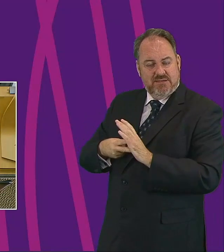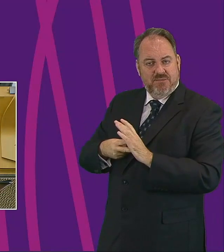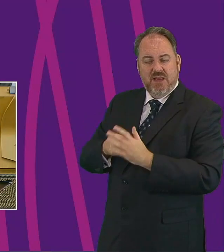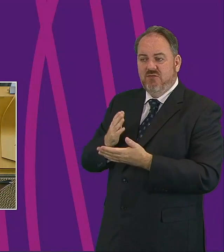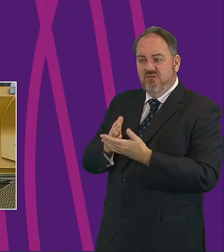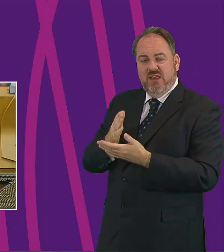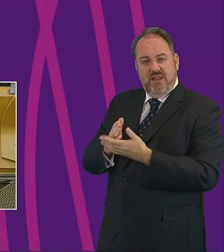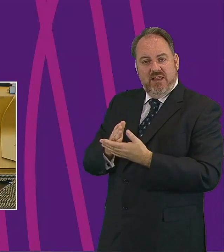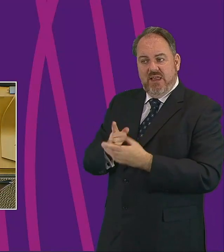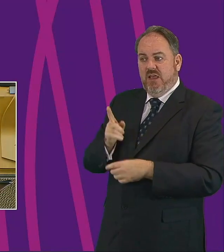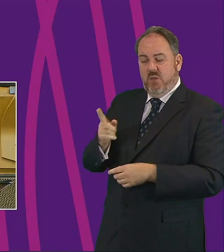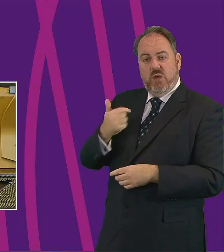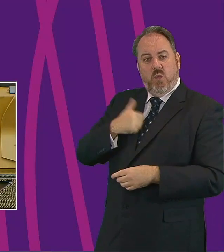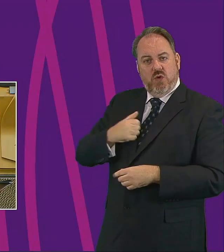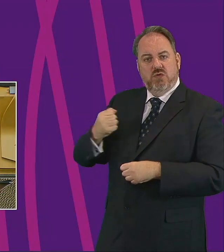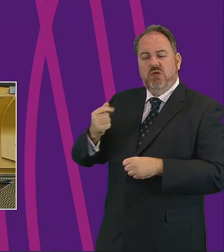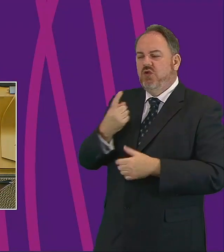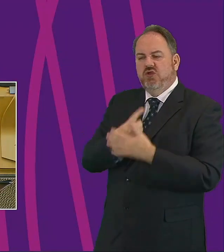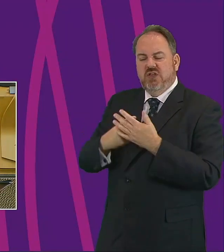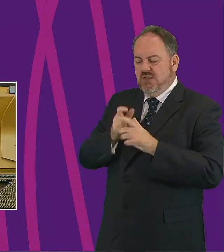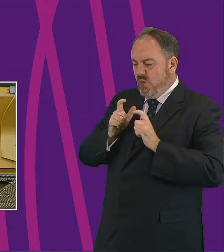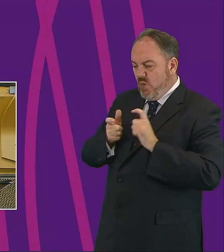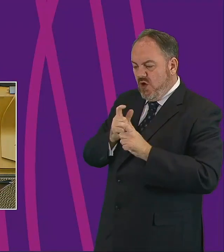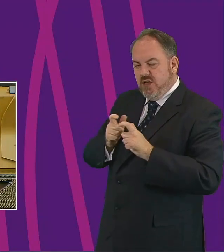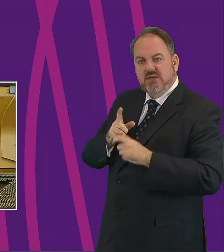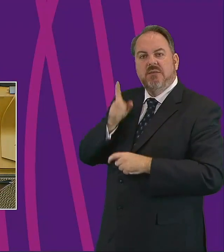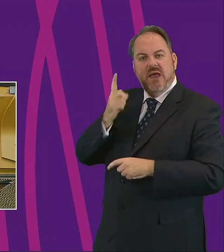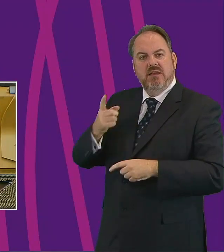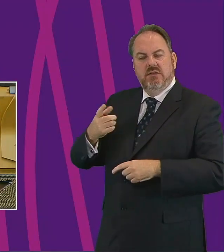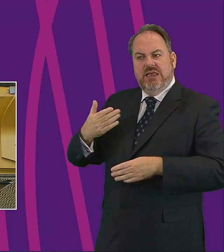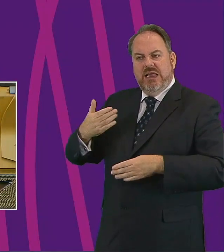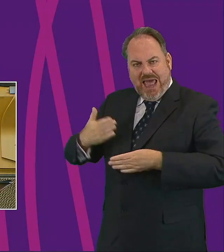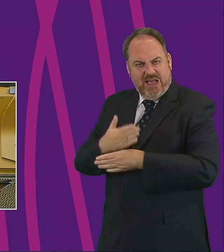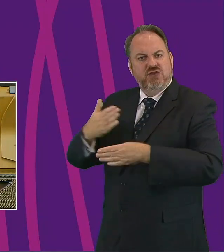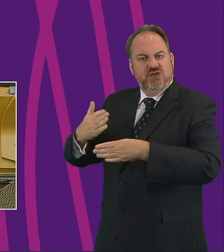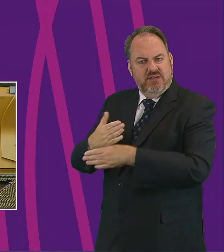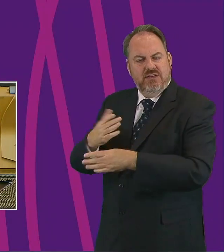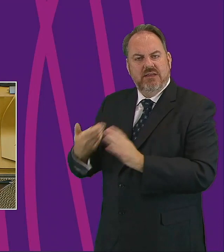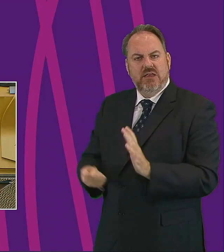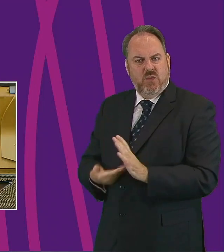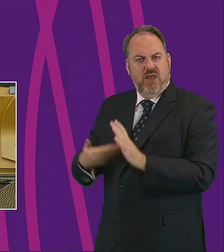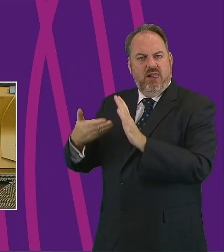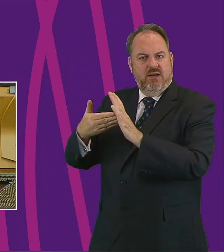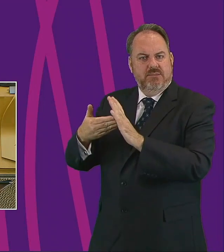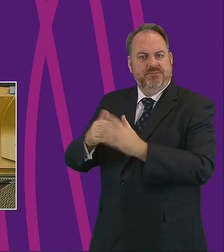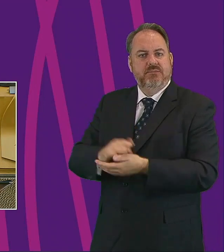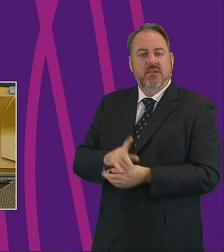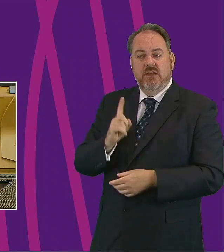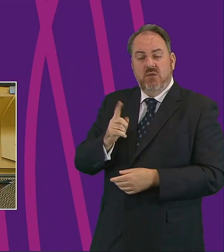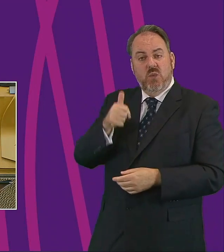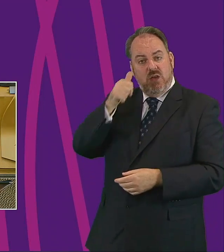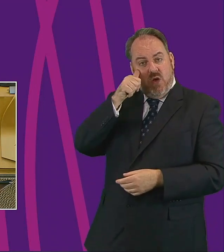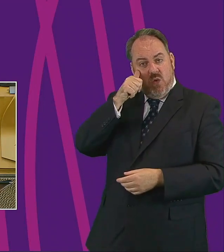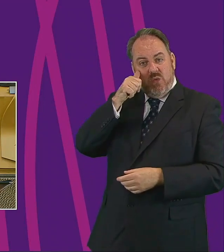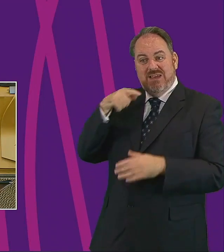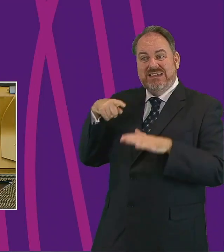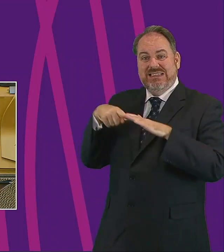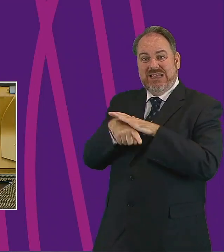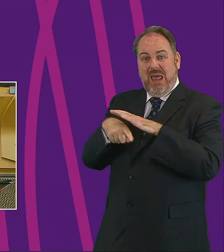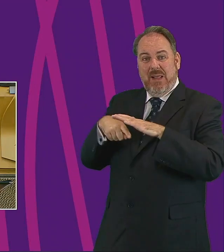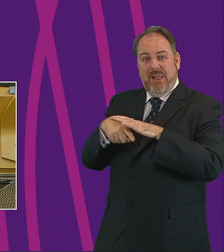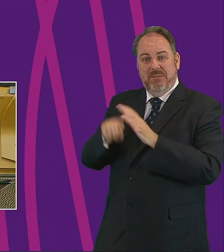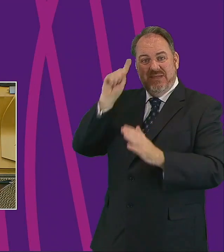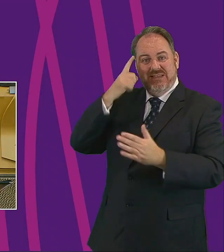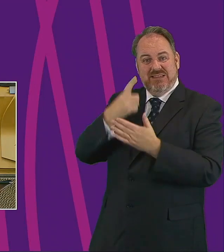that support into action. What I would say, and I said it before, is that the fact that asylum is wholly reserved to the